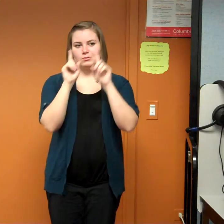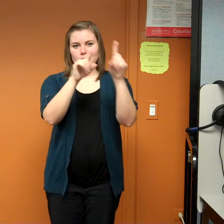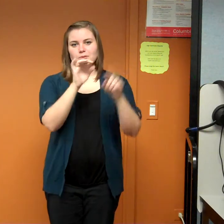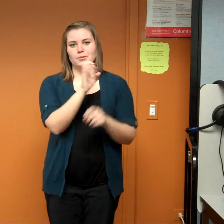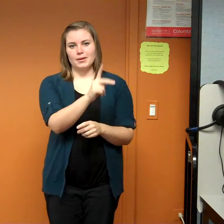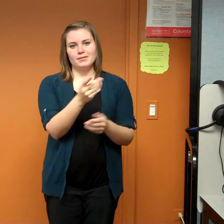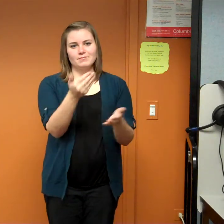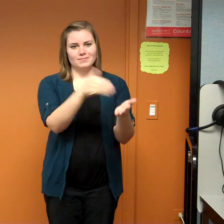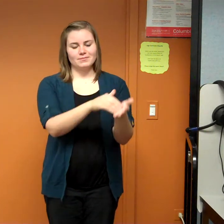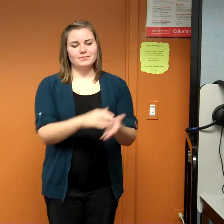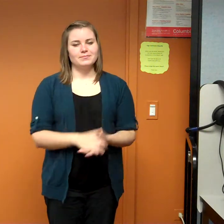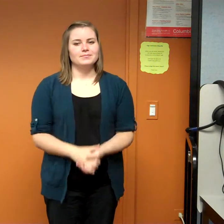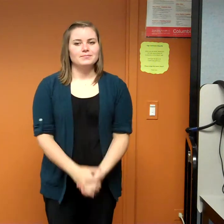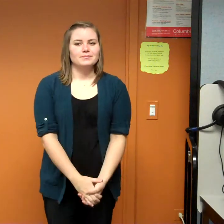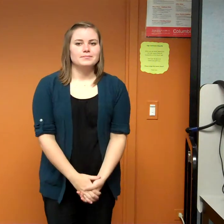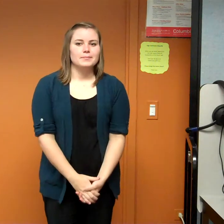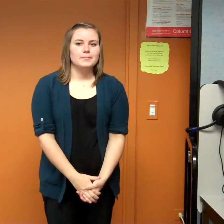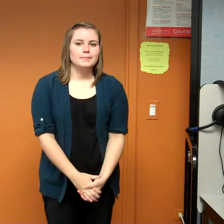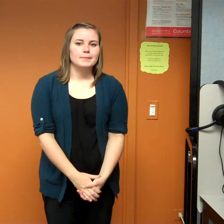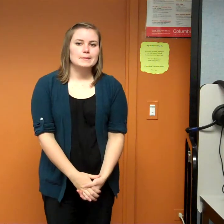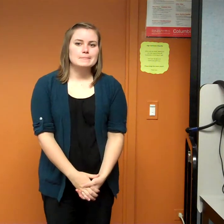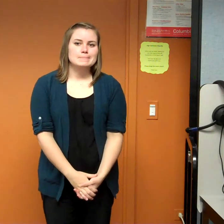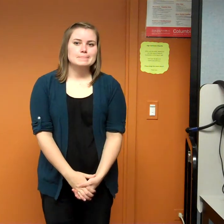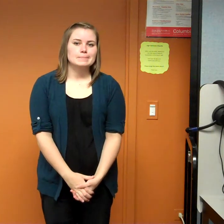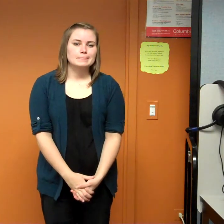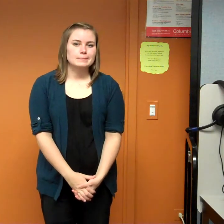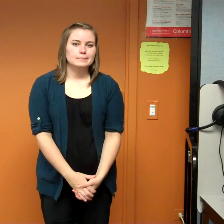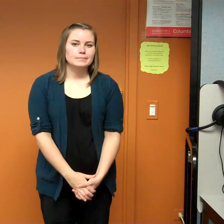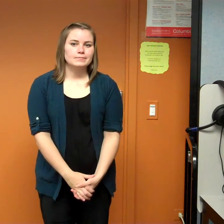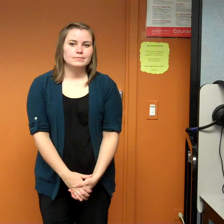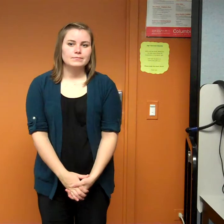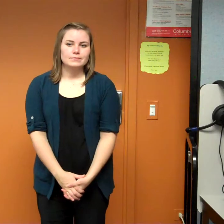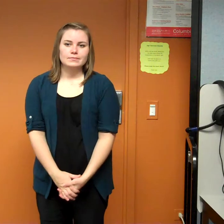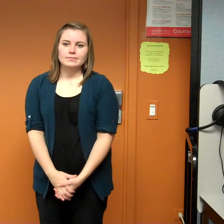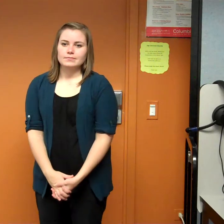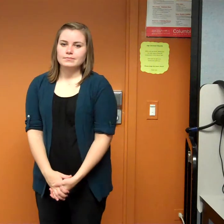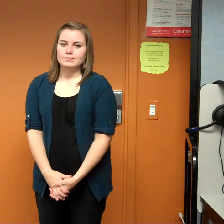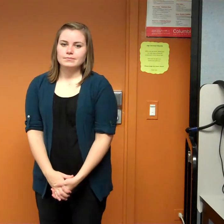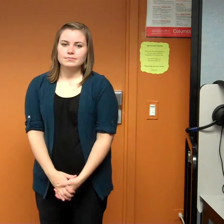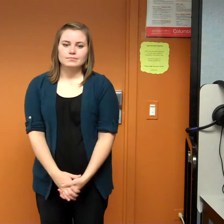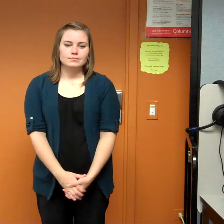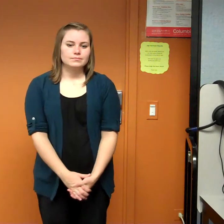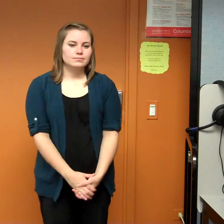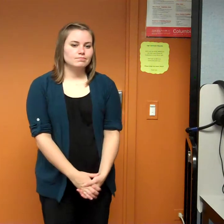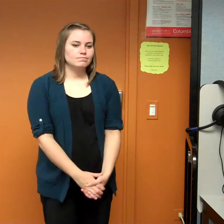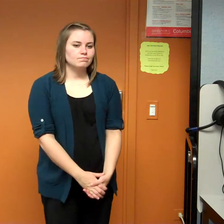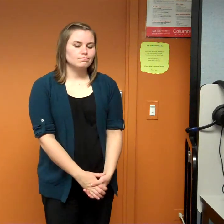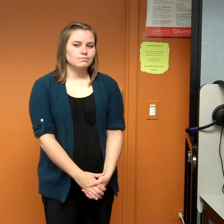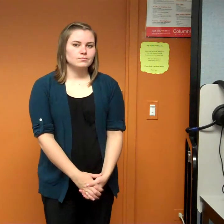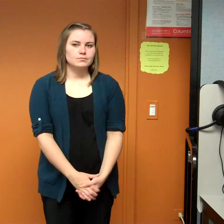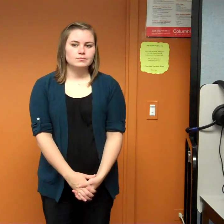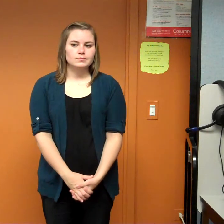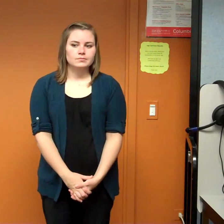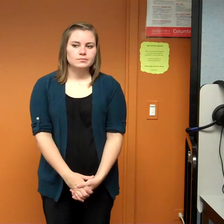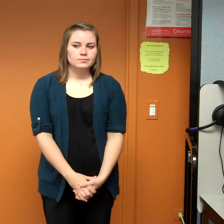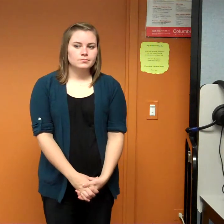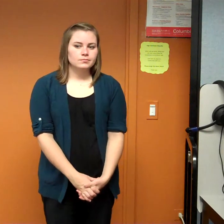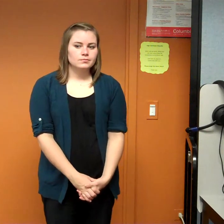obsessed. And something kind of ironic, when we were in Chinatown, we were walking through, and we wanted good Chinese food, but